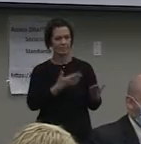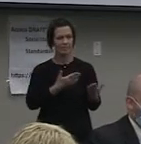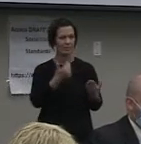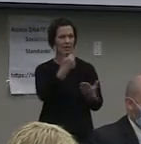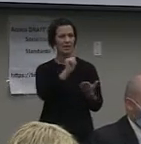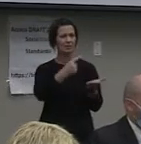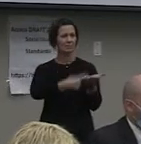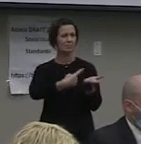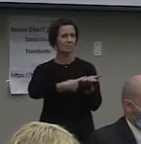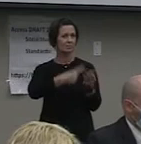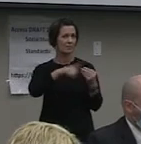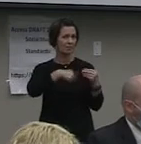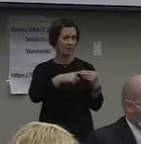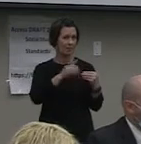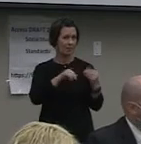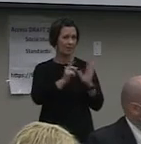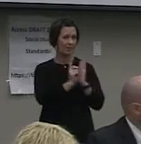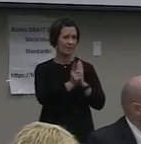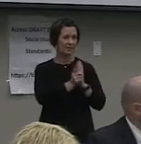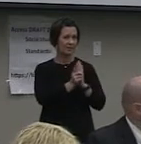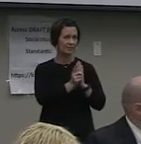any discussion of the minutes?